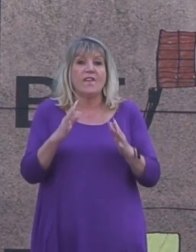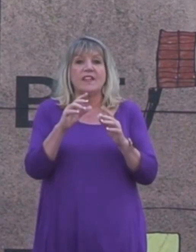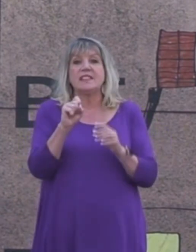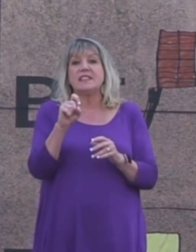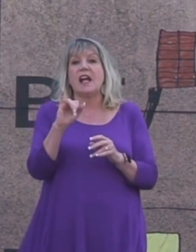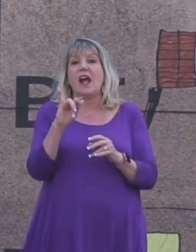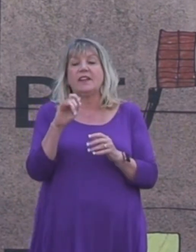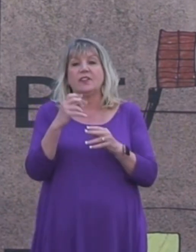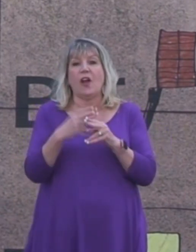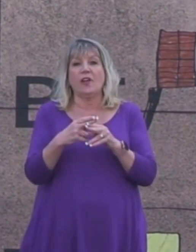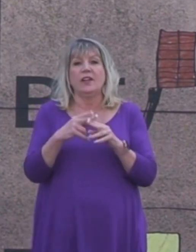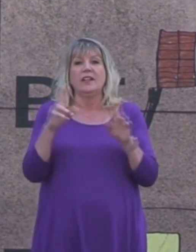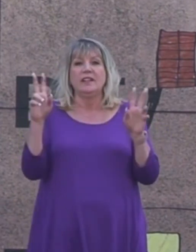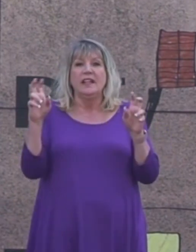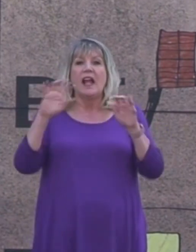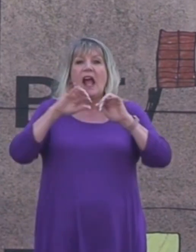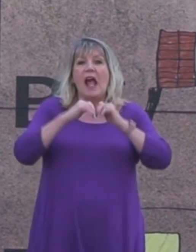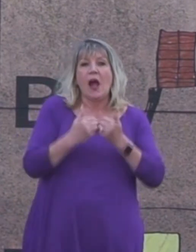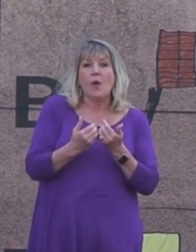called